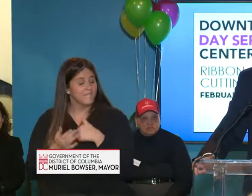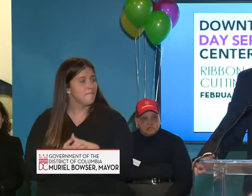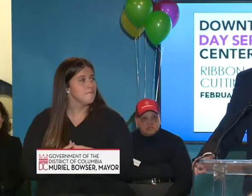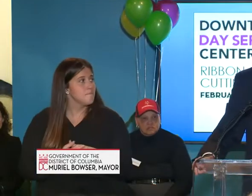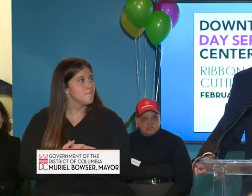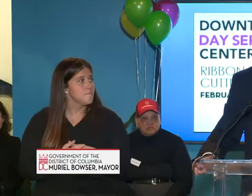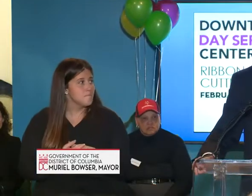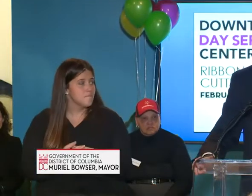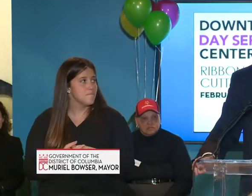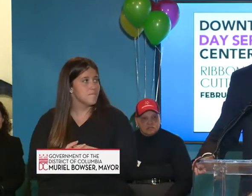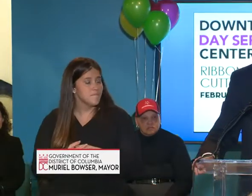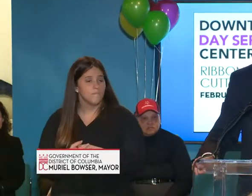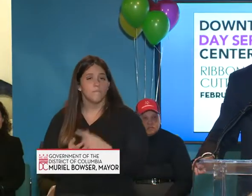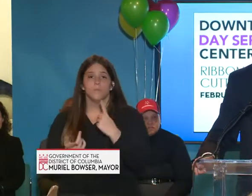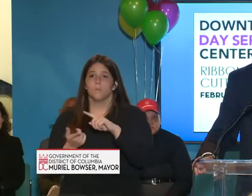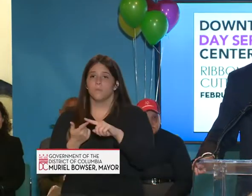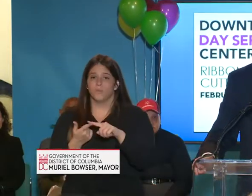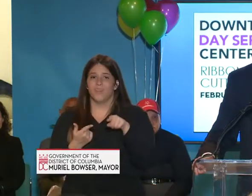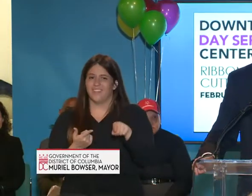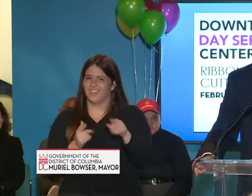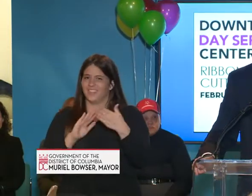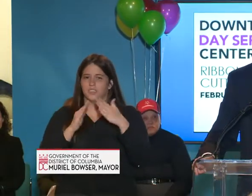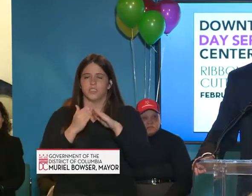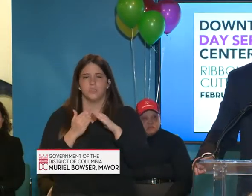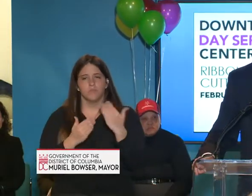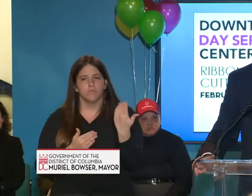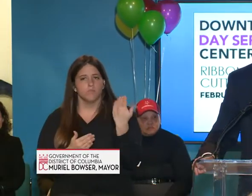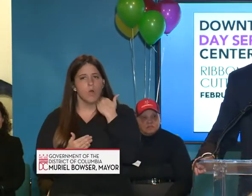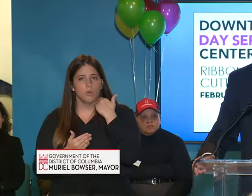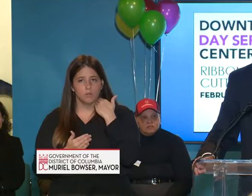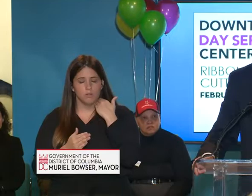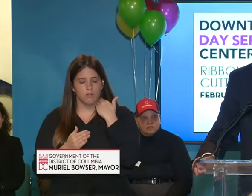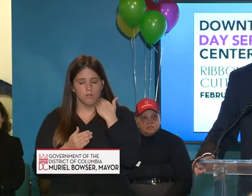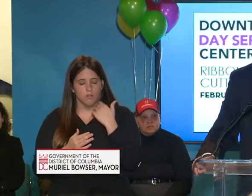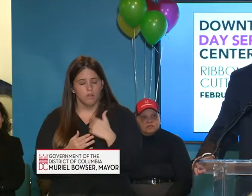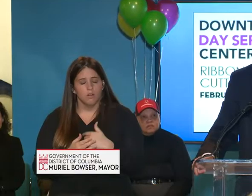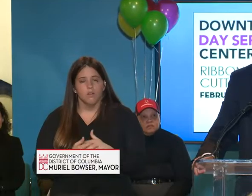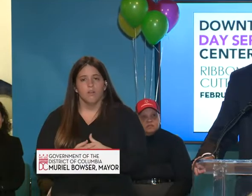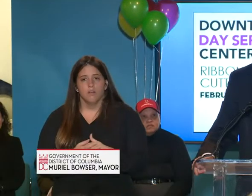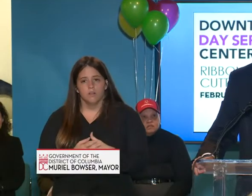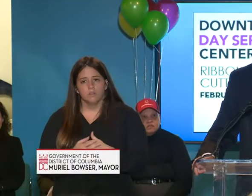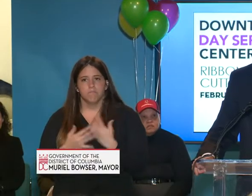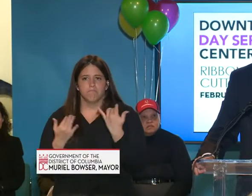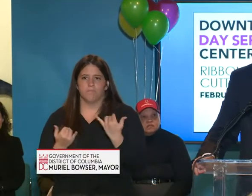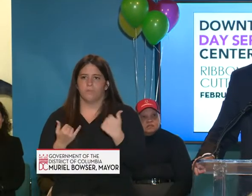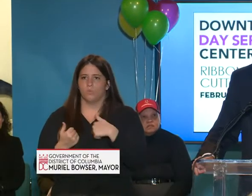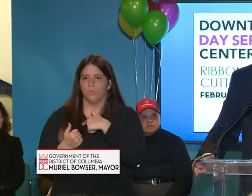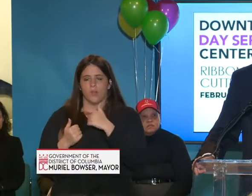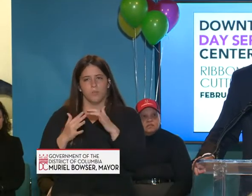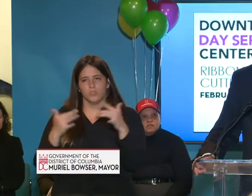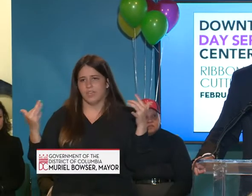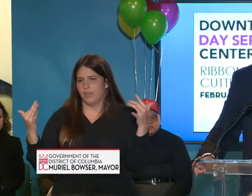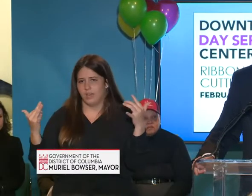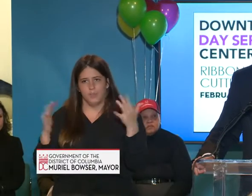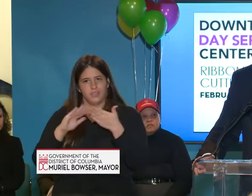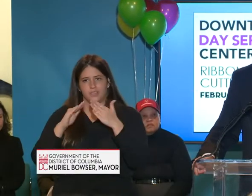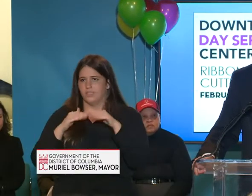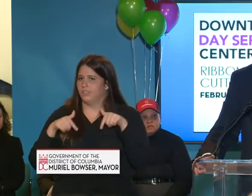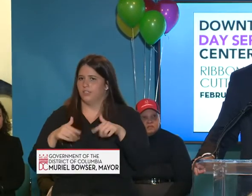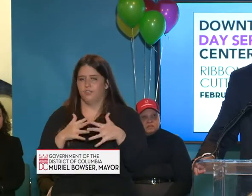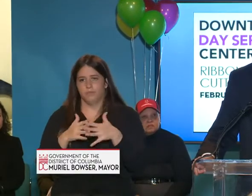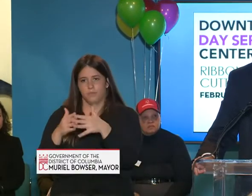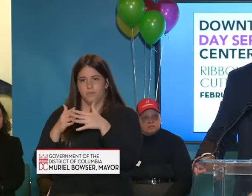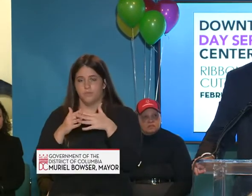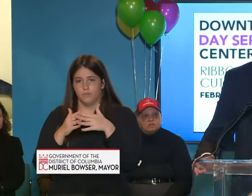when this city was flat broke on its back. But today, we are the most dynamic city in America. We